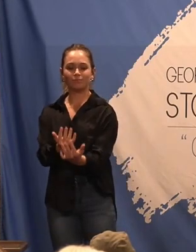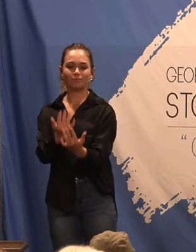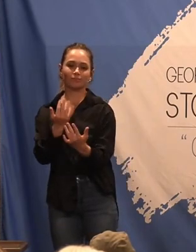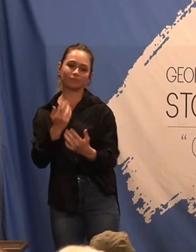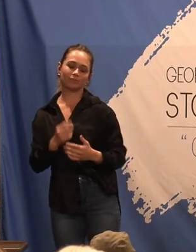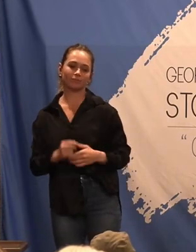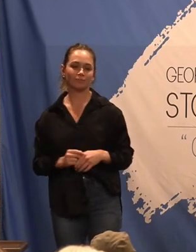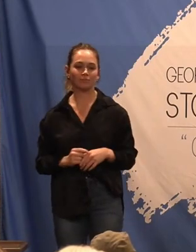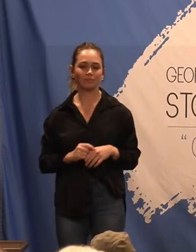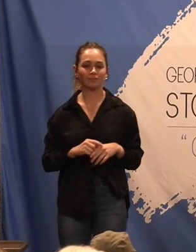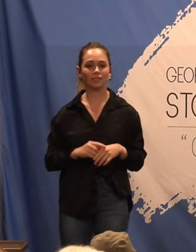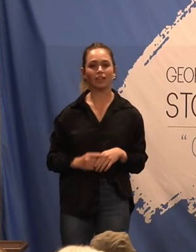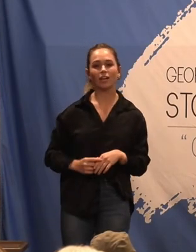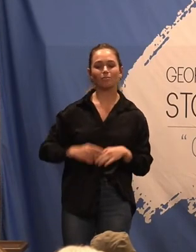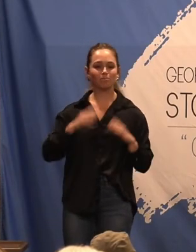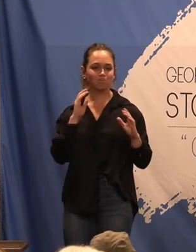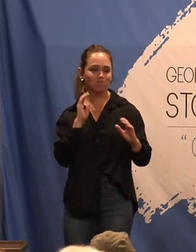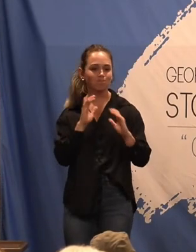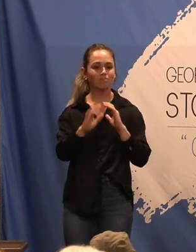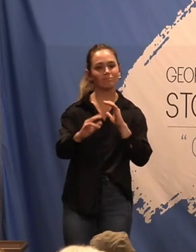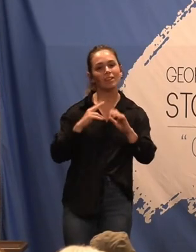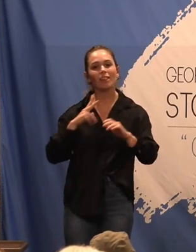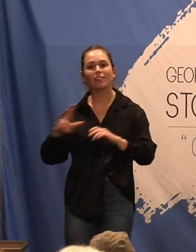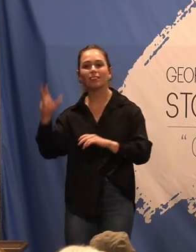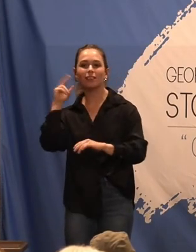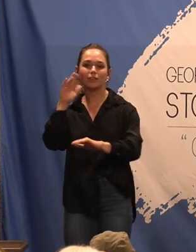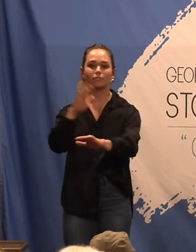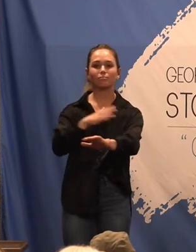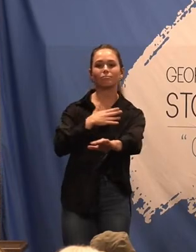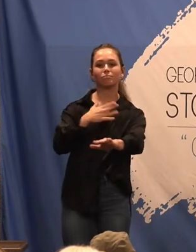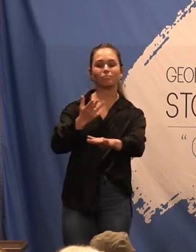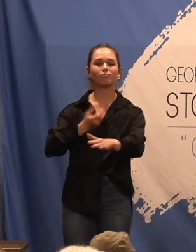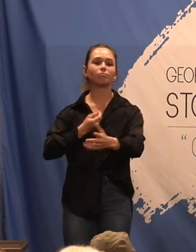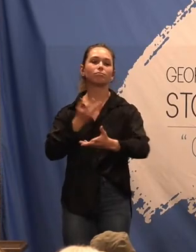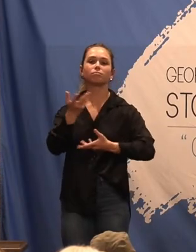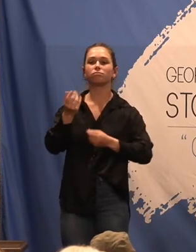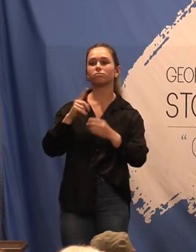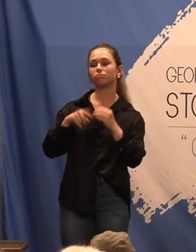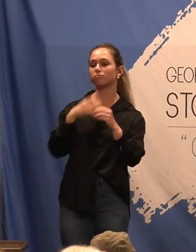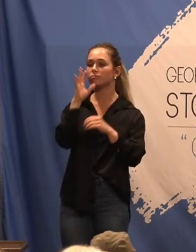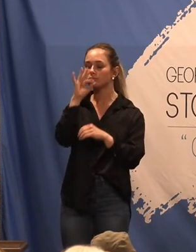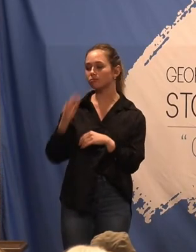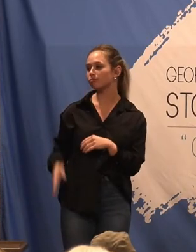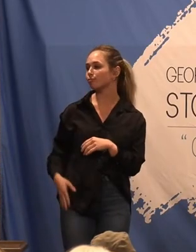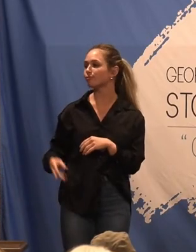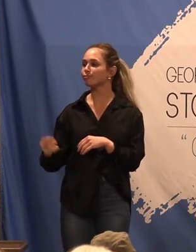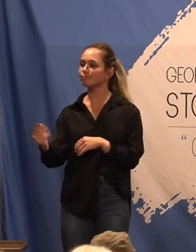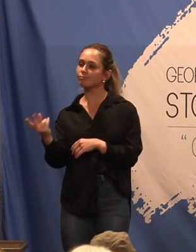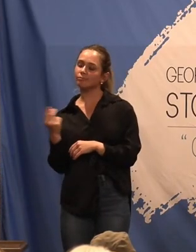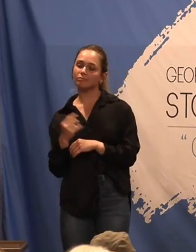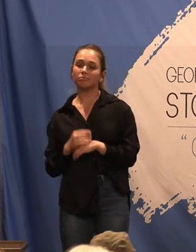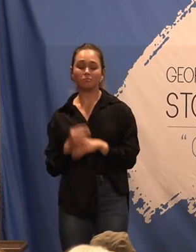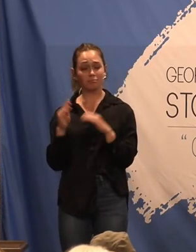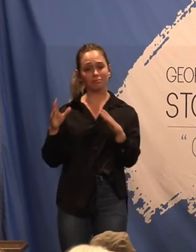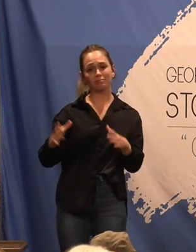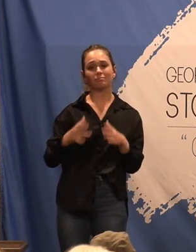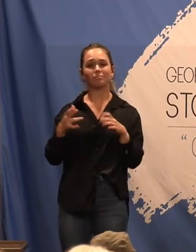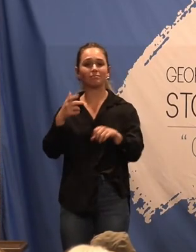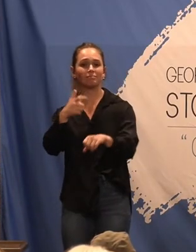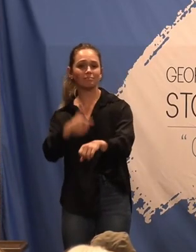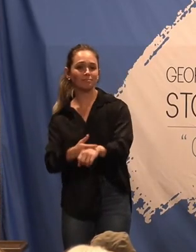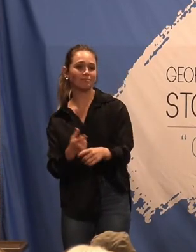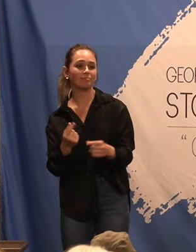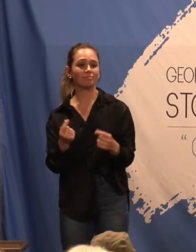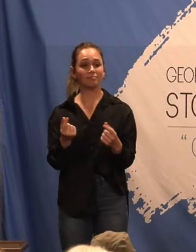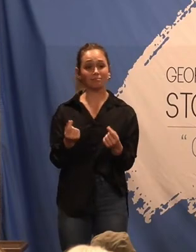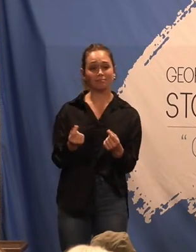spinning yarns and listening to the songs of hounds. And I've spent a lot of